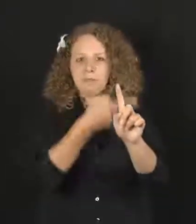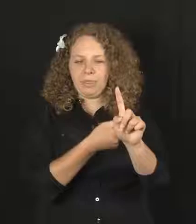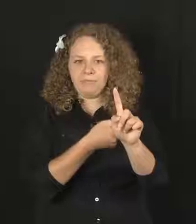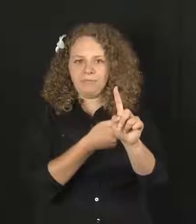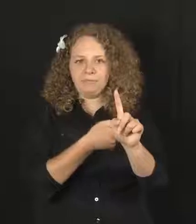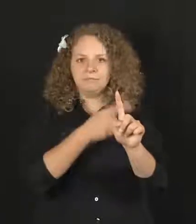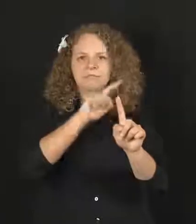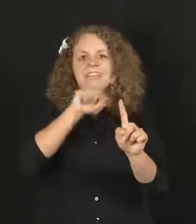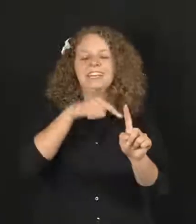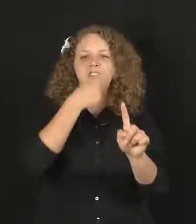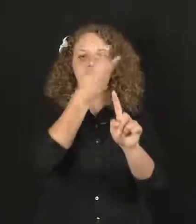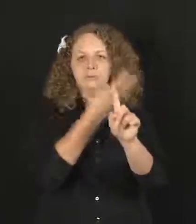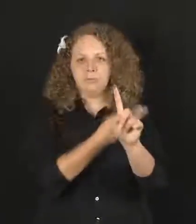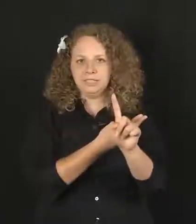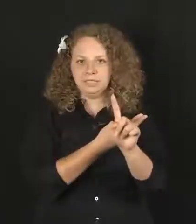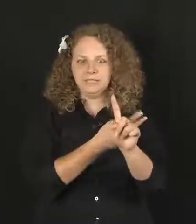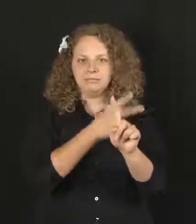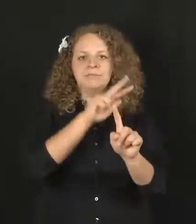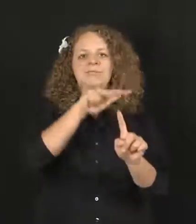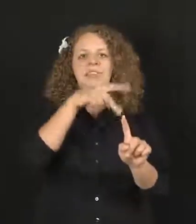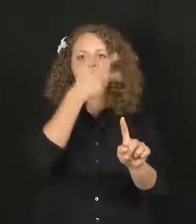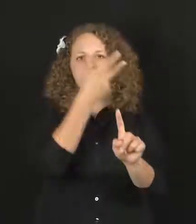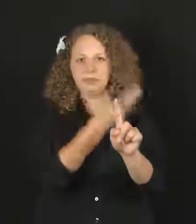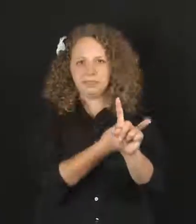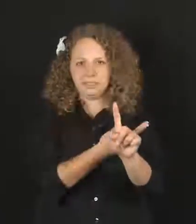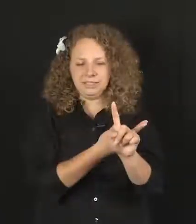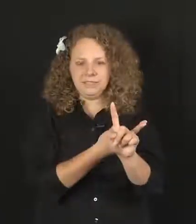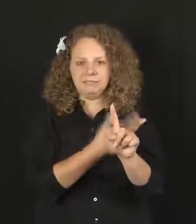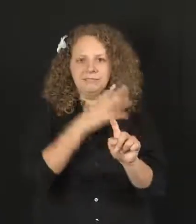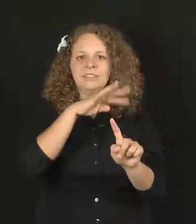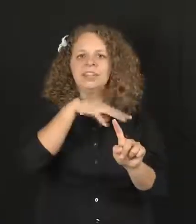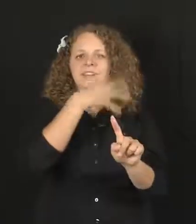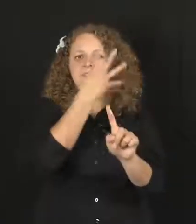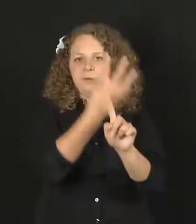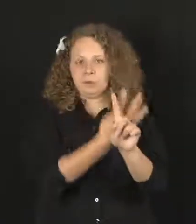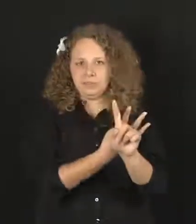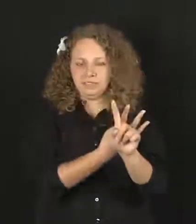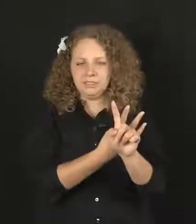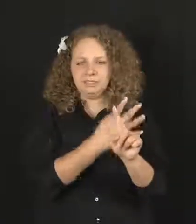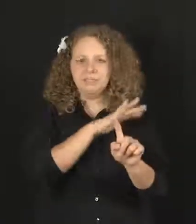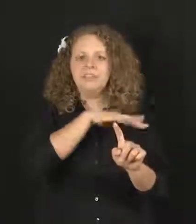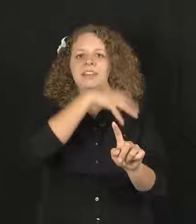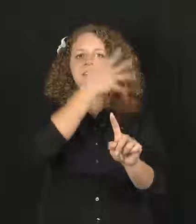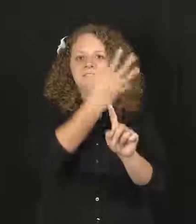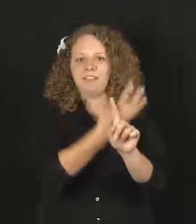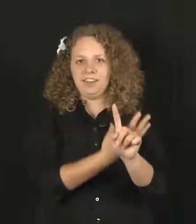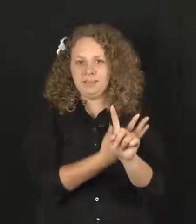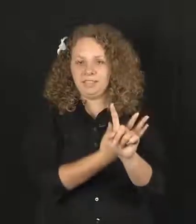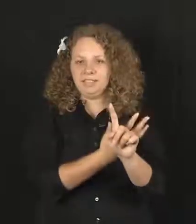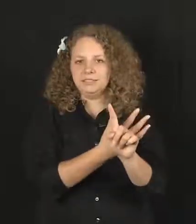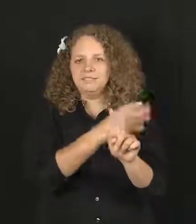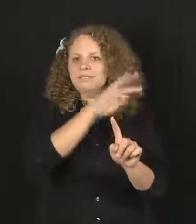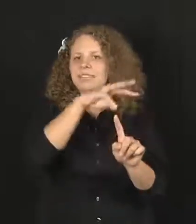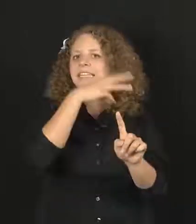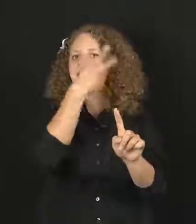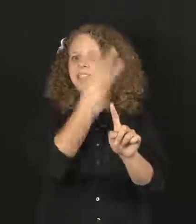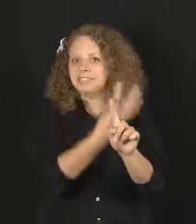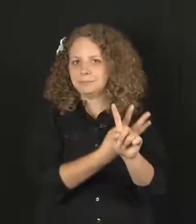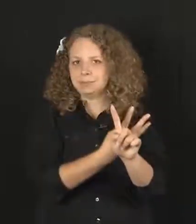month, in 2 months, in 3 months, in 4 months, in 5 months, in 6